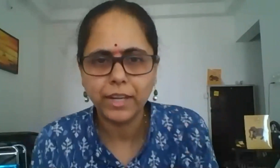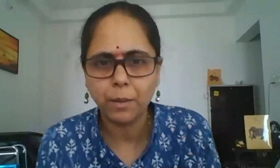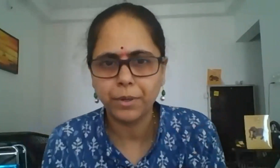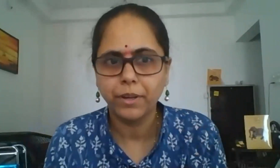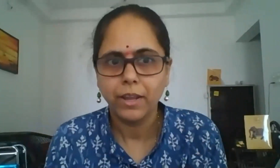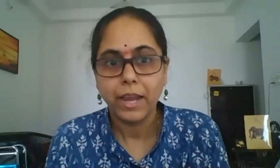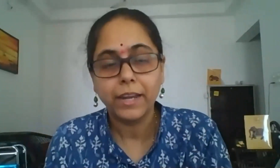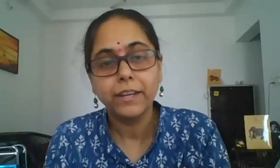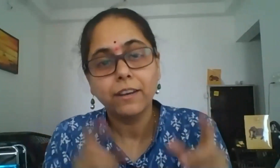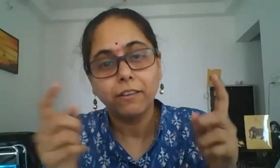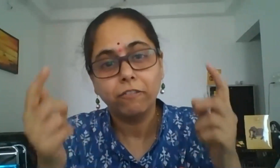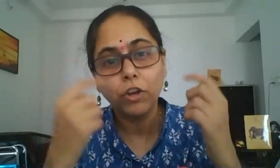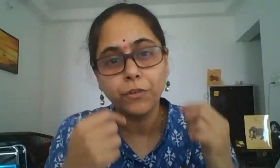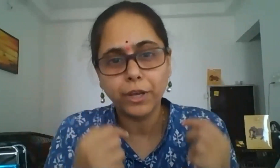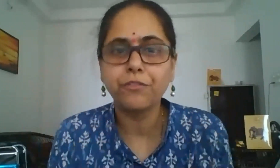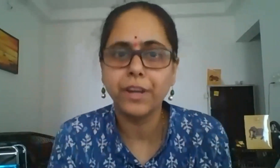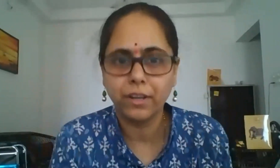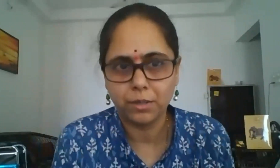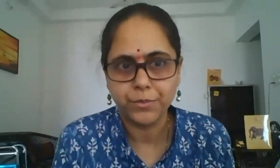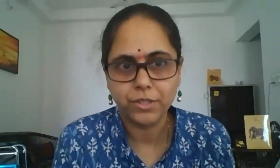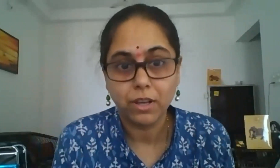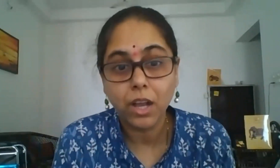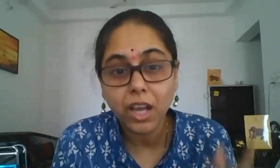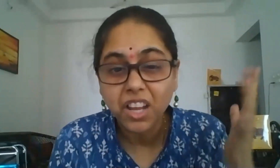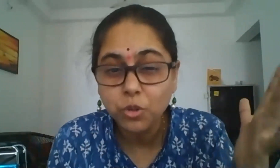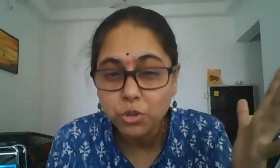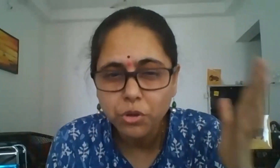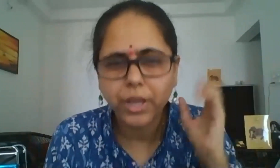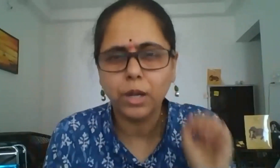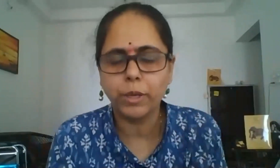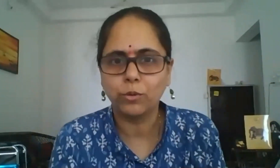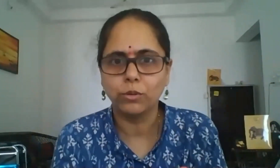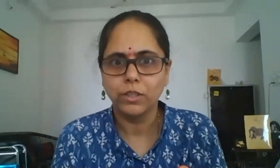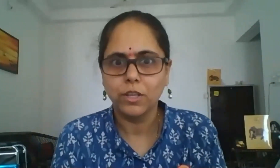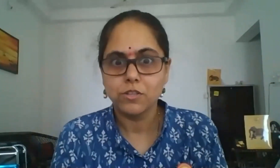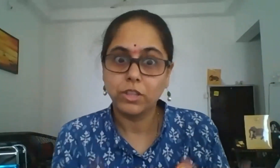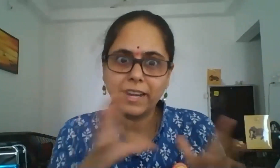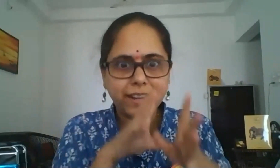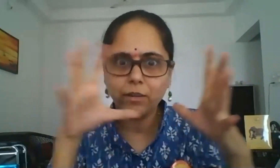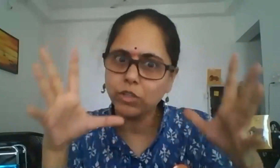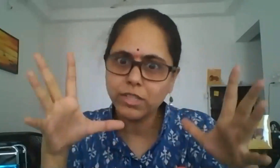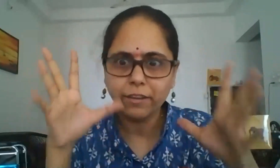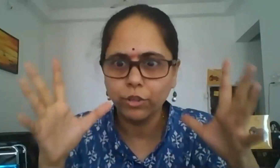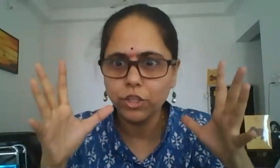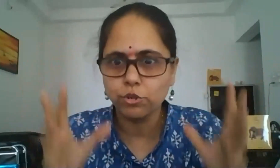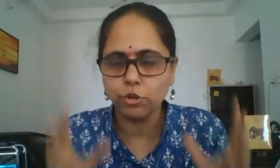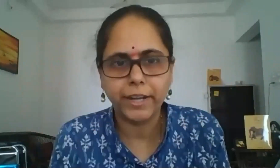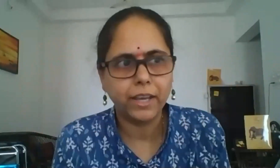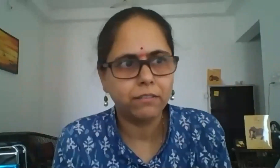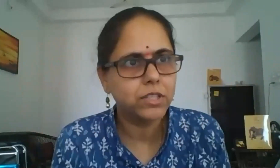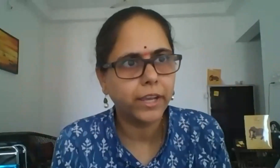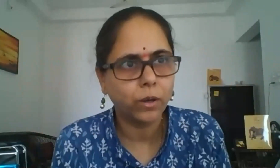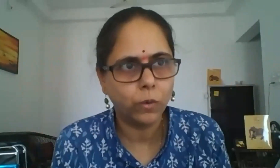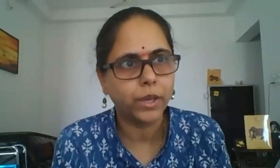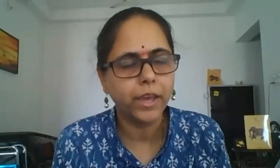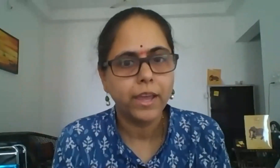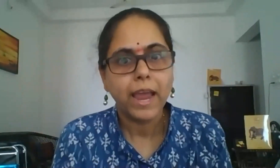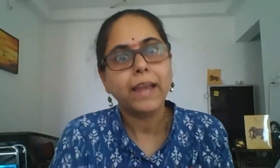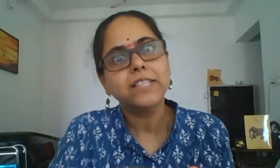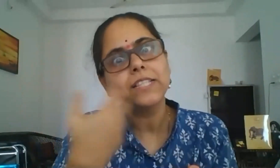happened. And one of her friend comes, Akka, nanu story helbeku. So that day it was like full story day. I was like, okay. And she